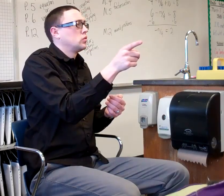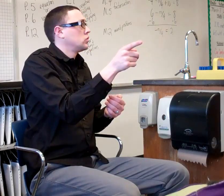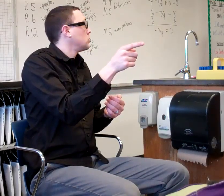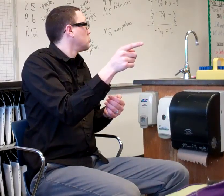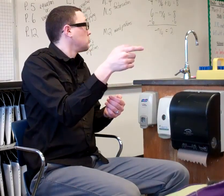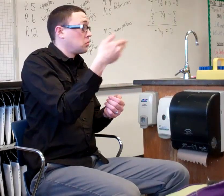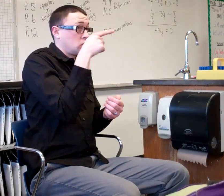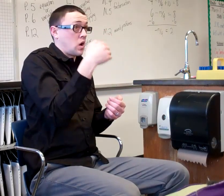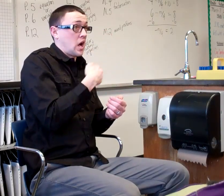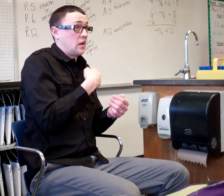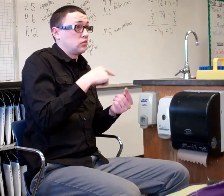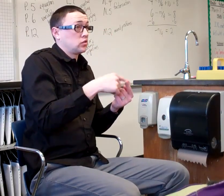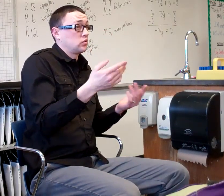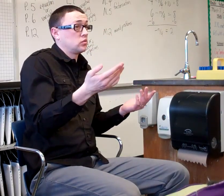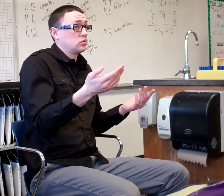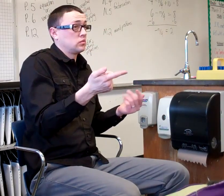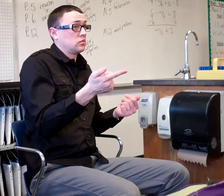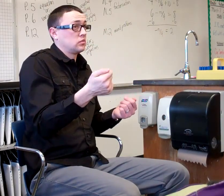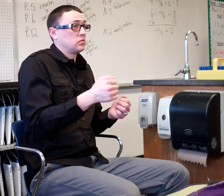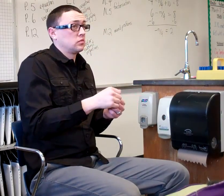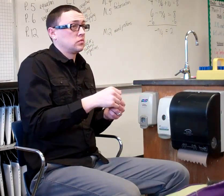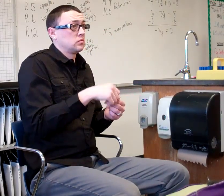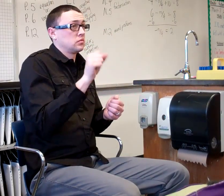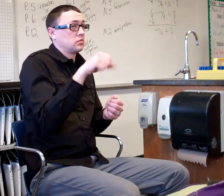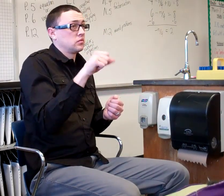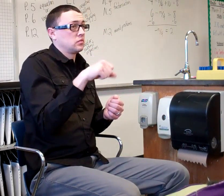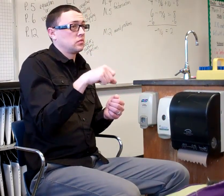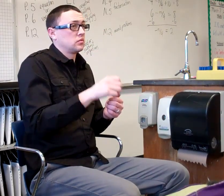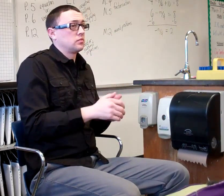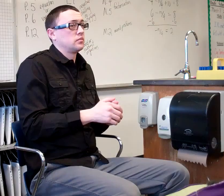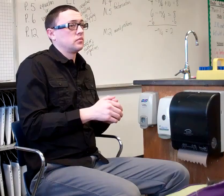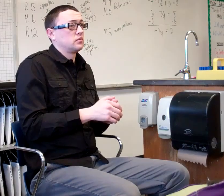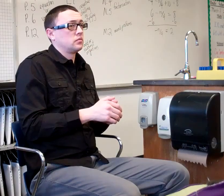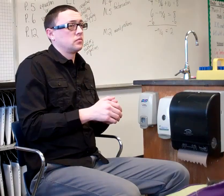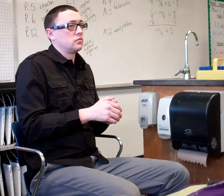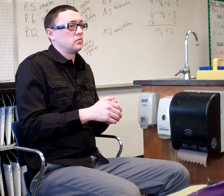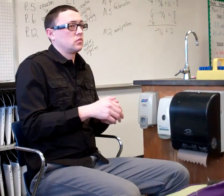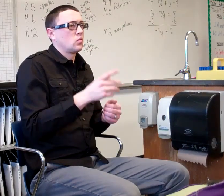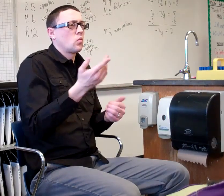Because you have to? Because you have to? What are you going to do the rest of your life?